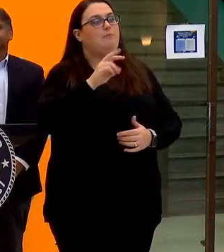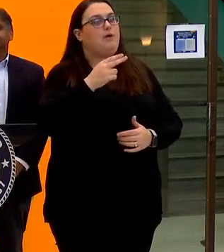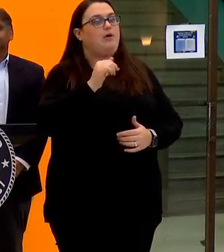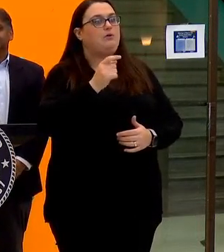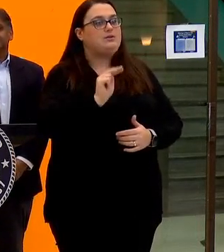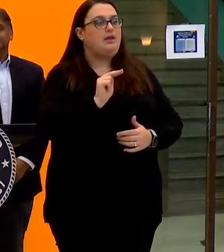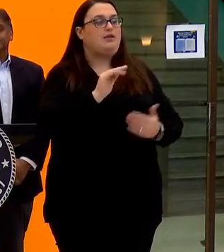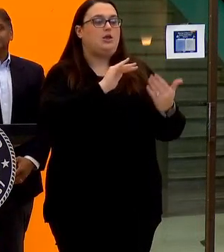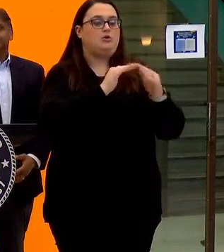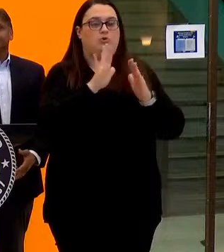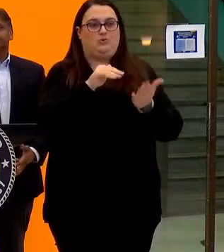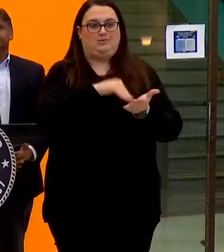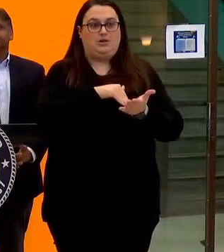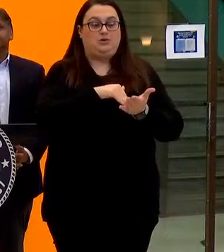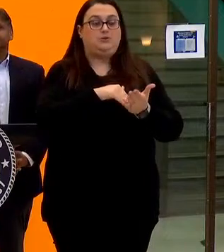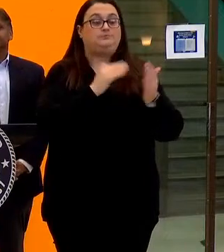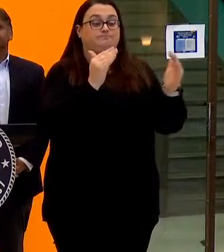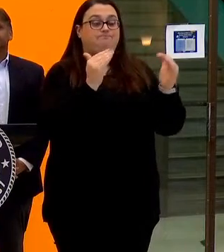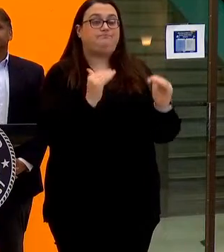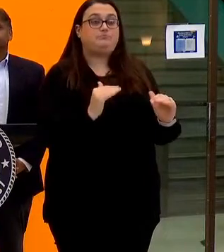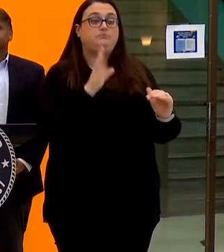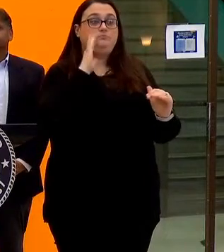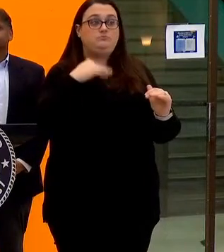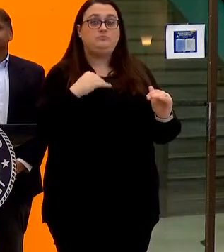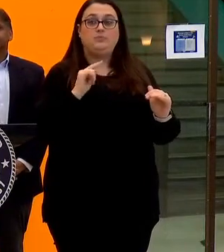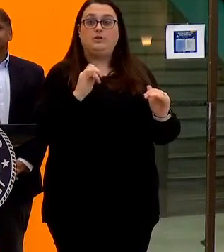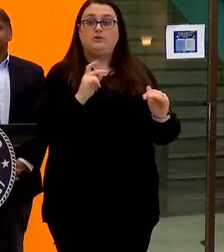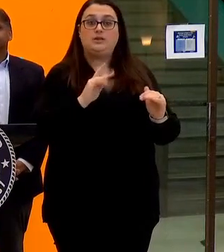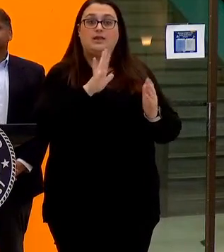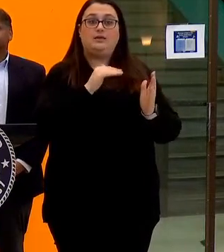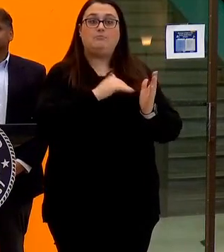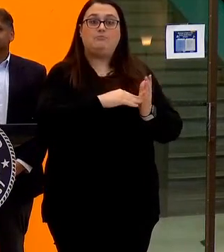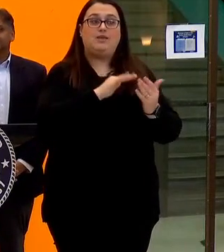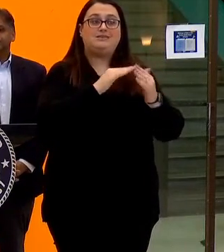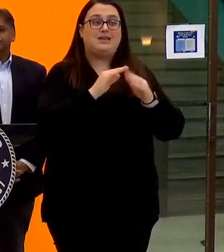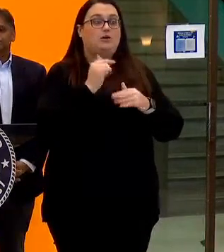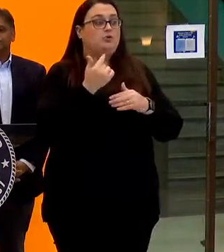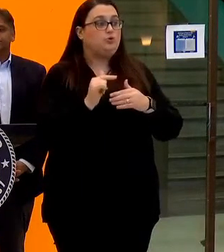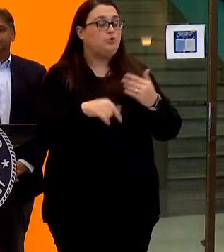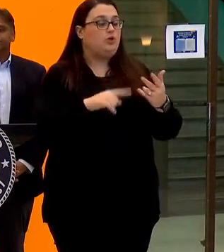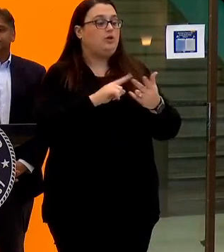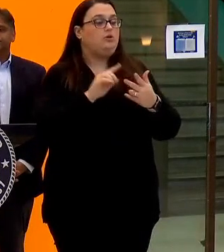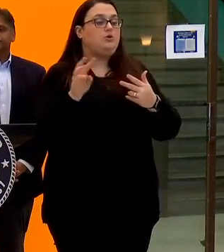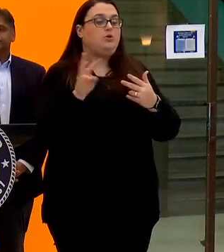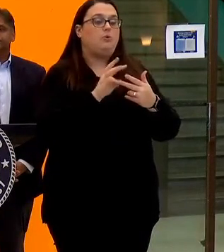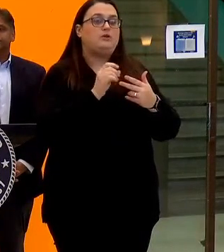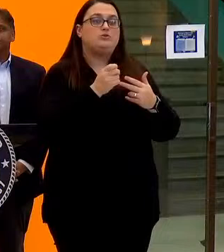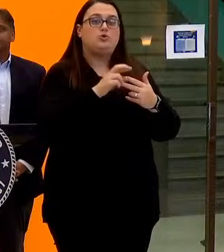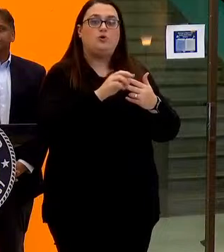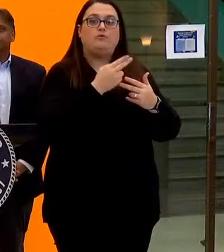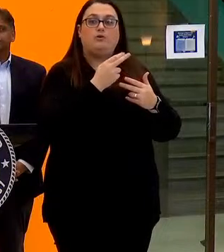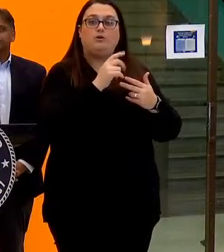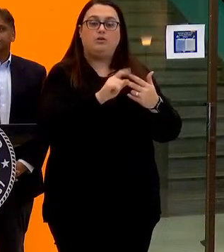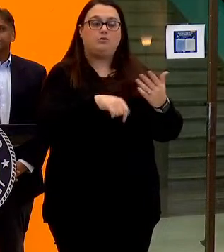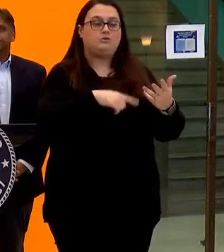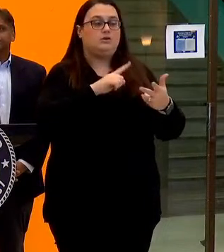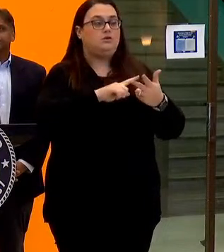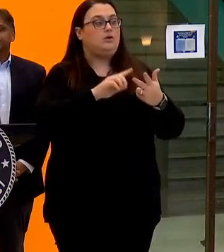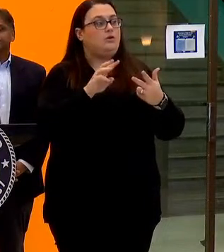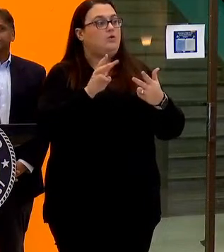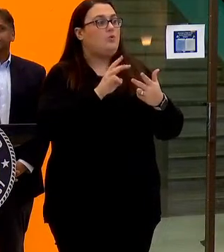Center. Moving on, we will have a tank at Midtown Green, Westover Hills, West